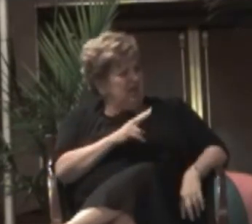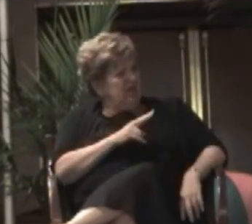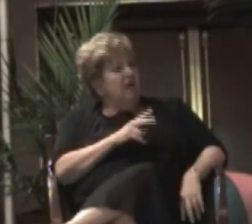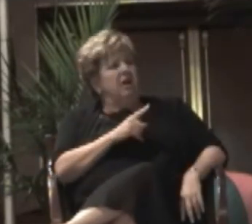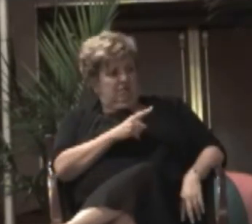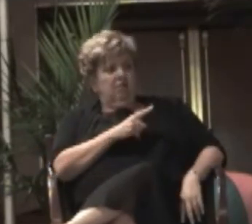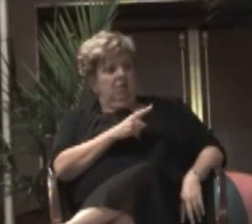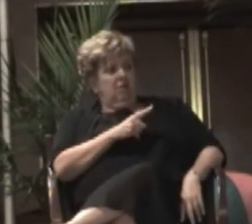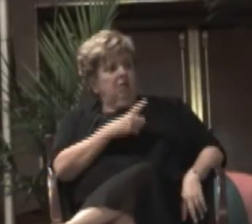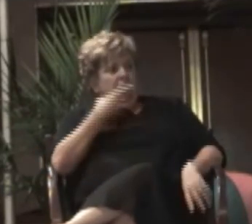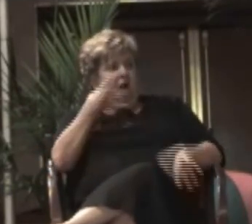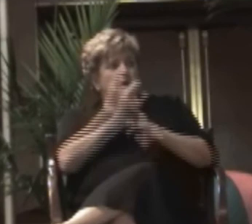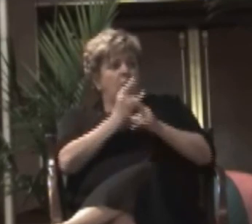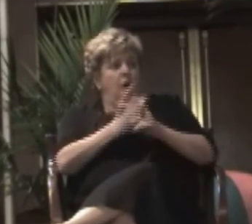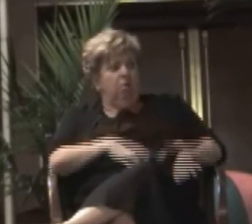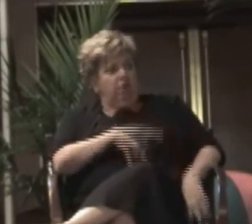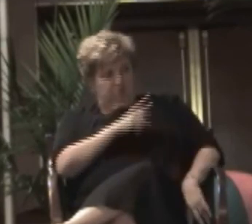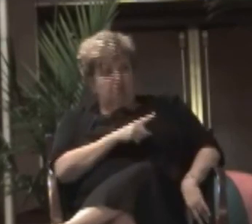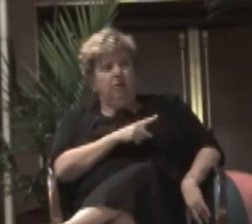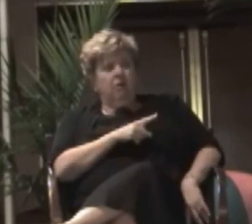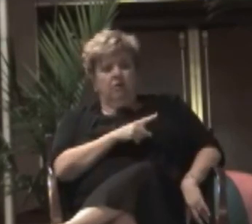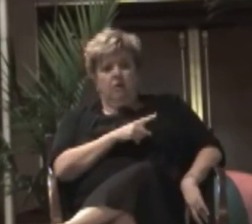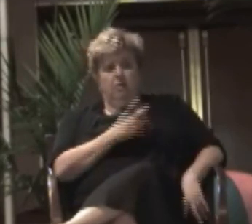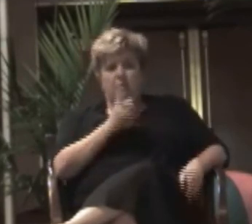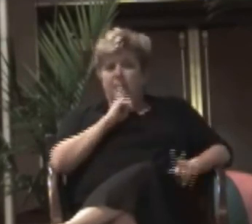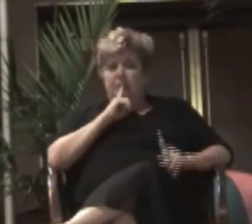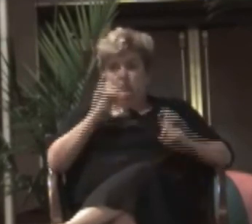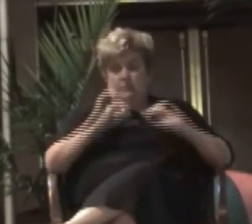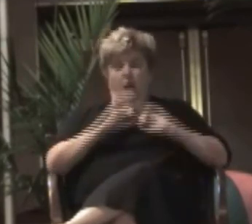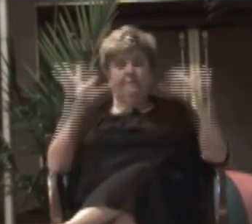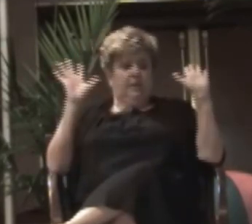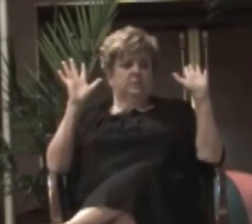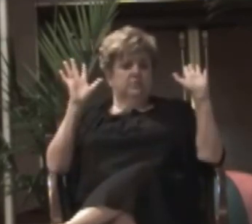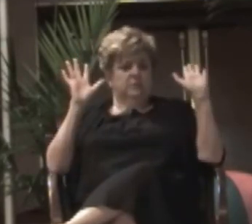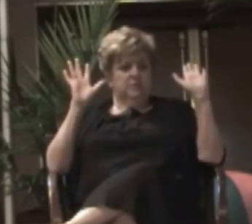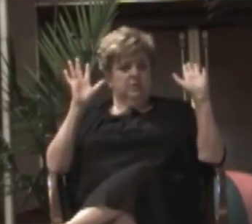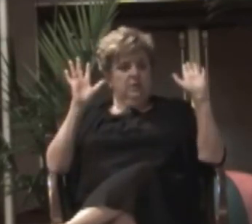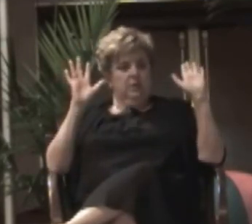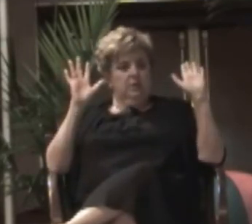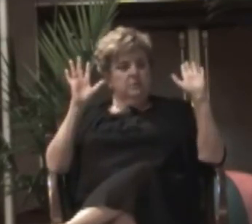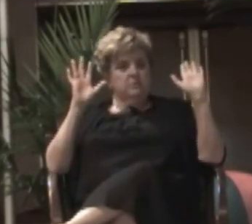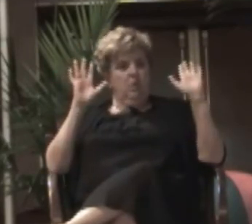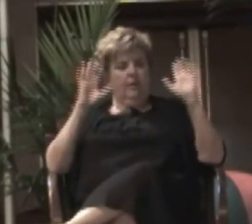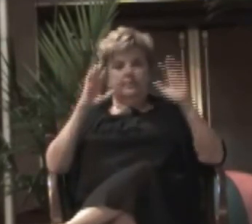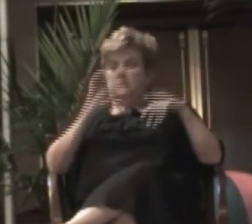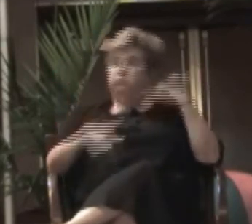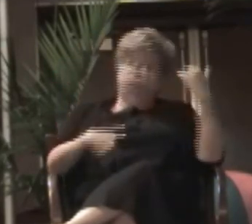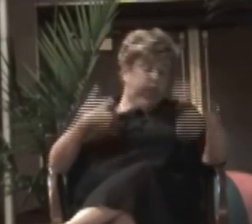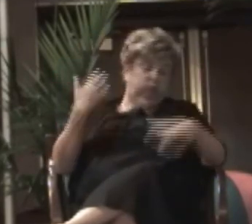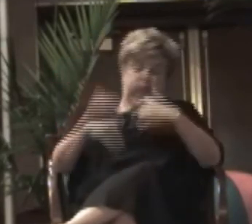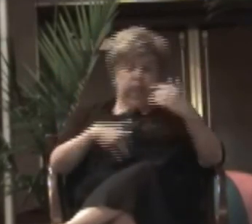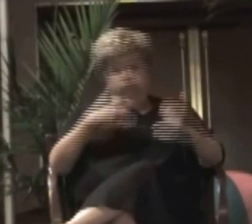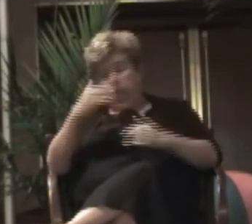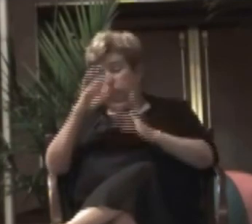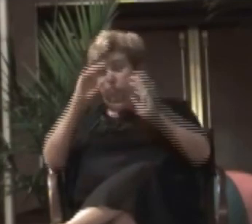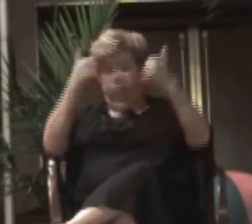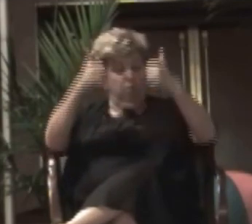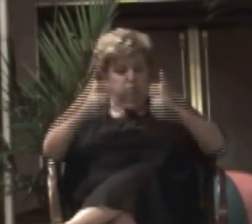me. I was standing in front of you yelling at you, And so I'm just crashing along. And it was just a series